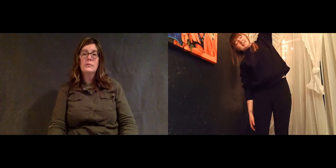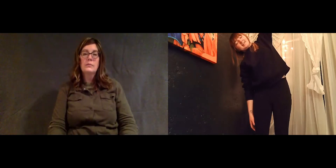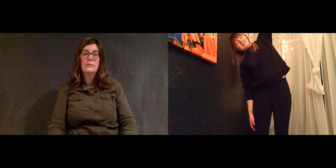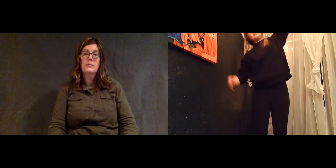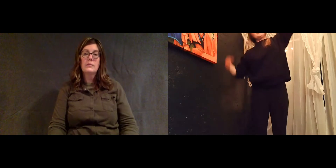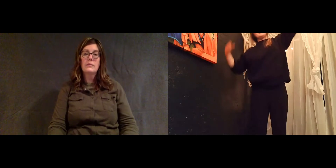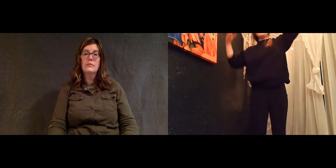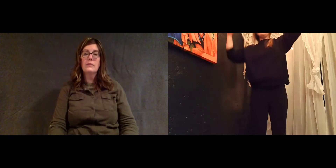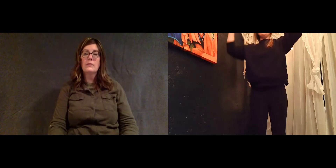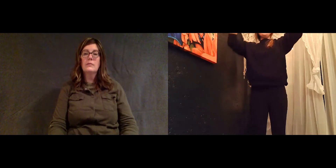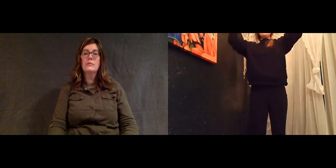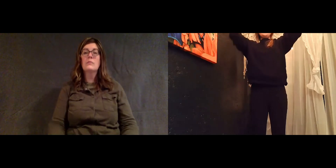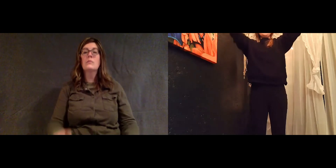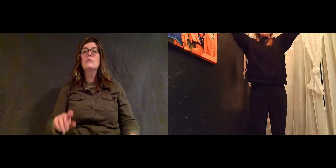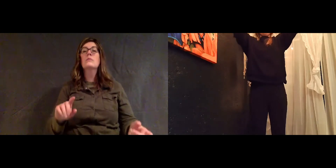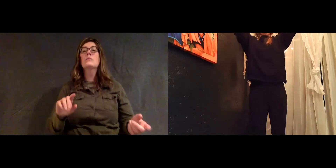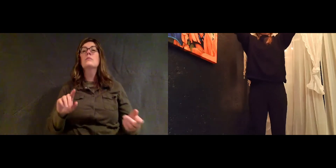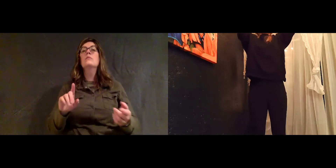Inhale, reach back up.